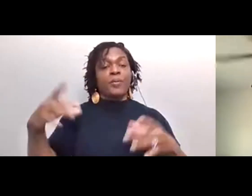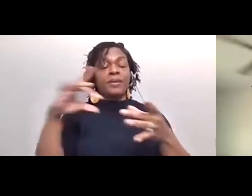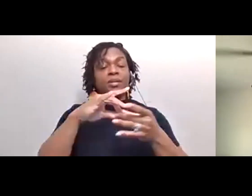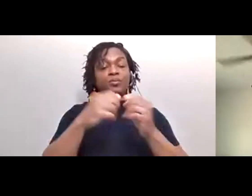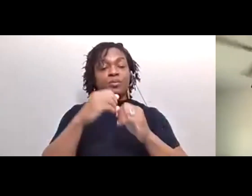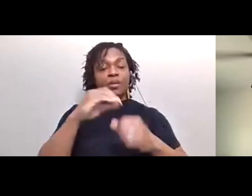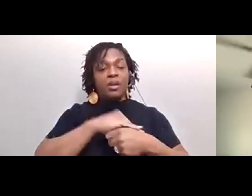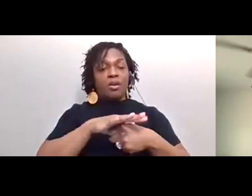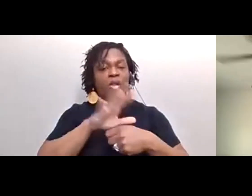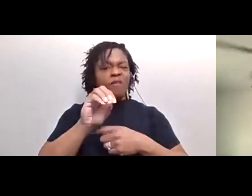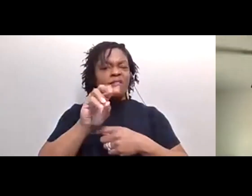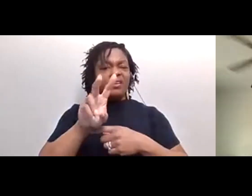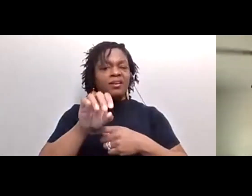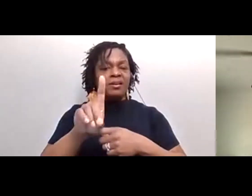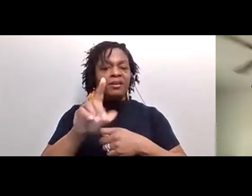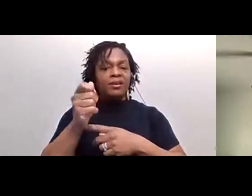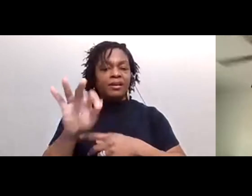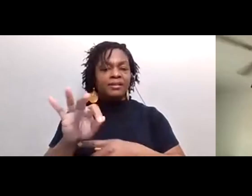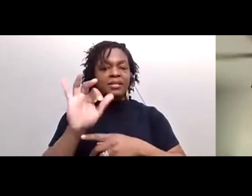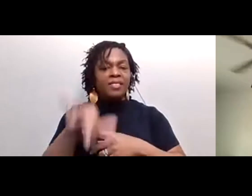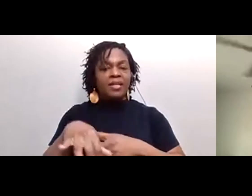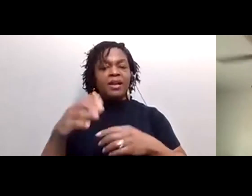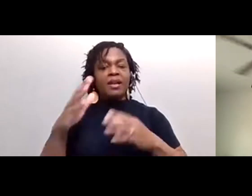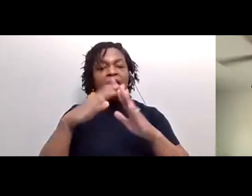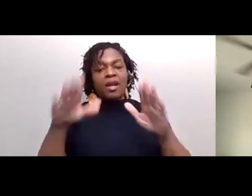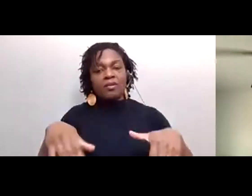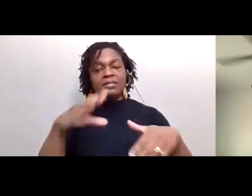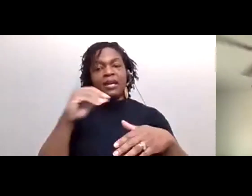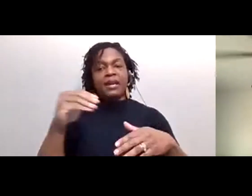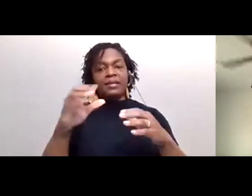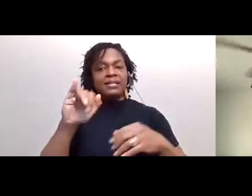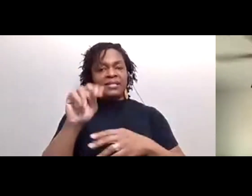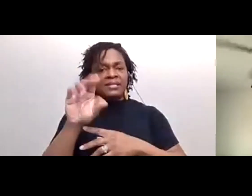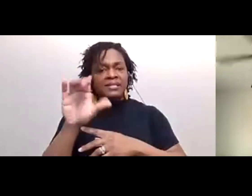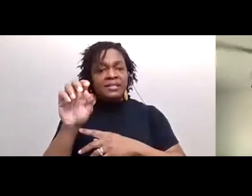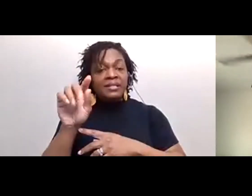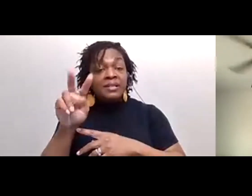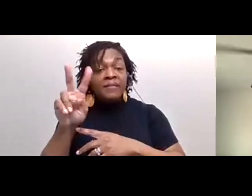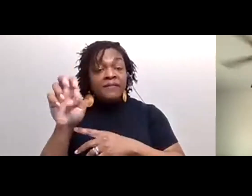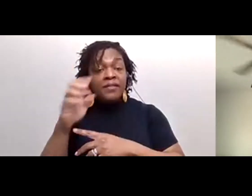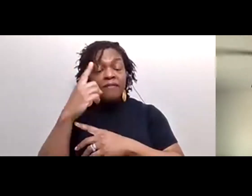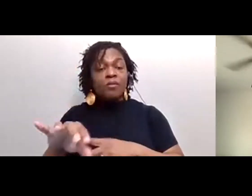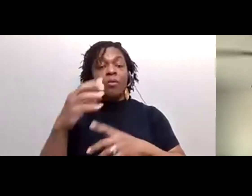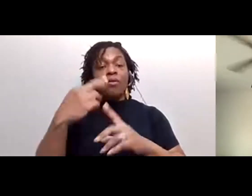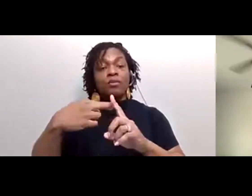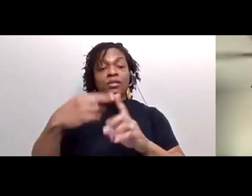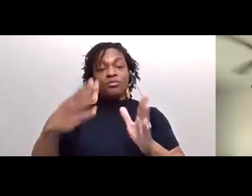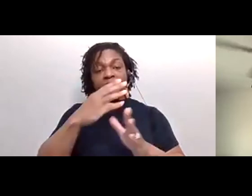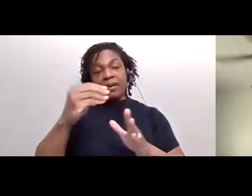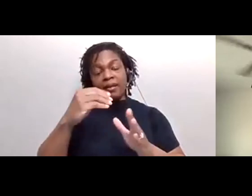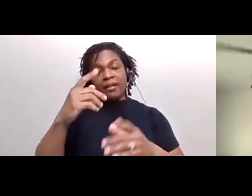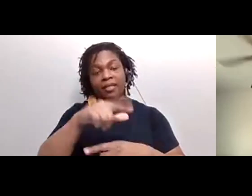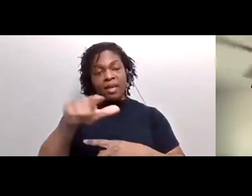COVID-19 housing assistance for renters and landlords, and provided us with a website